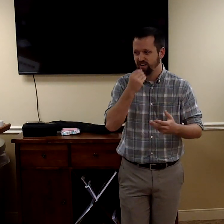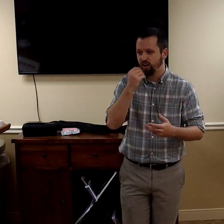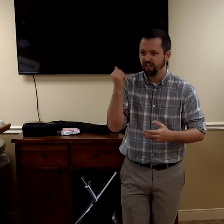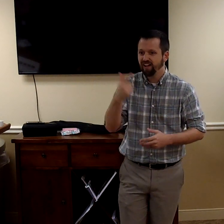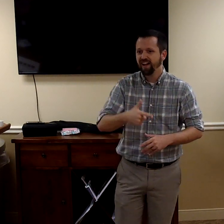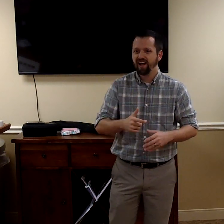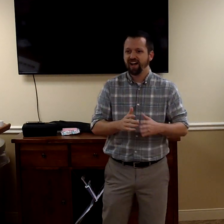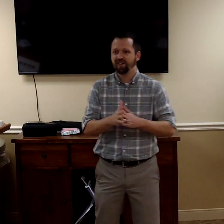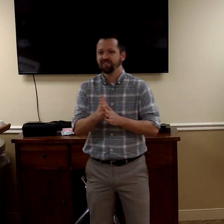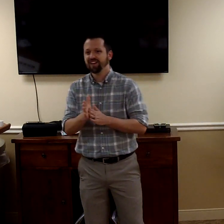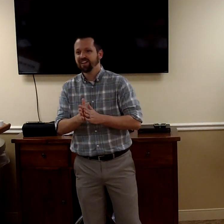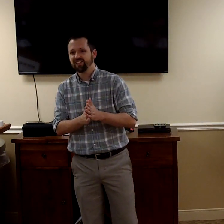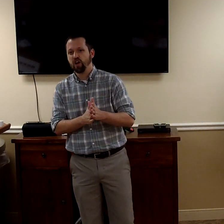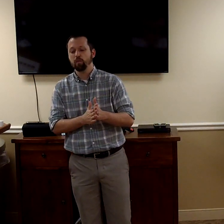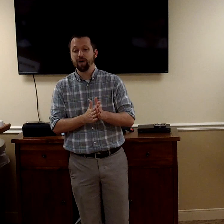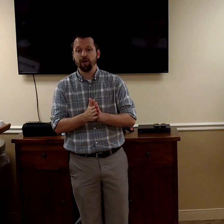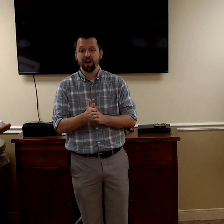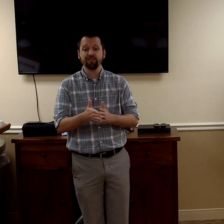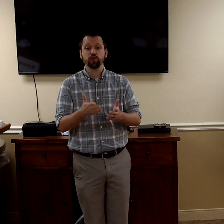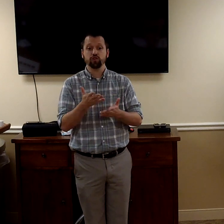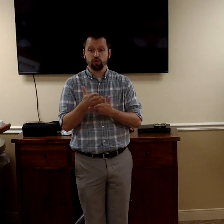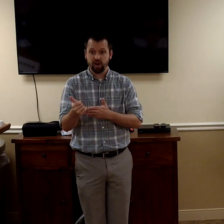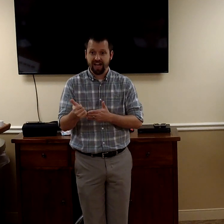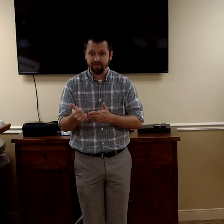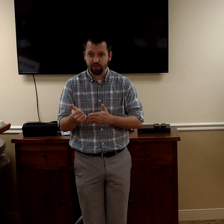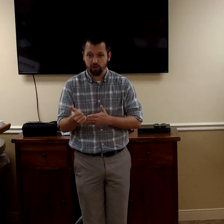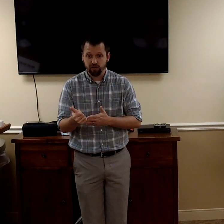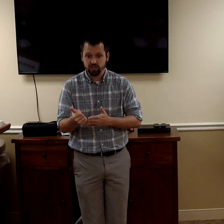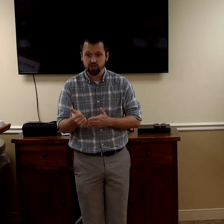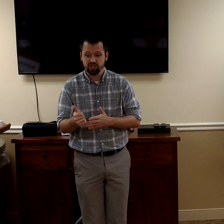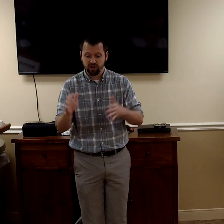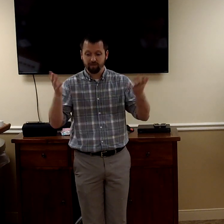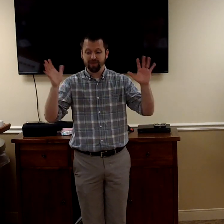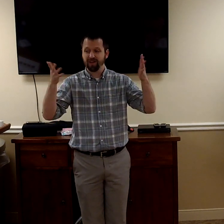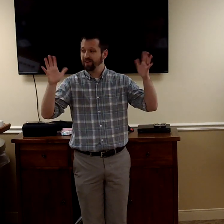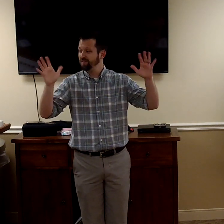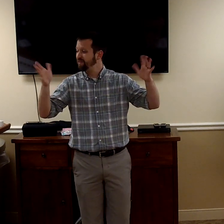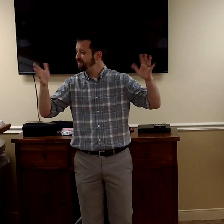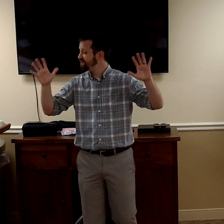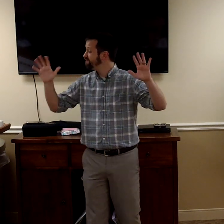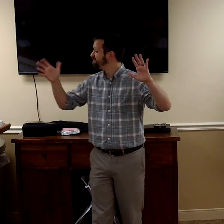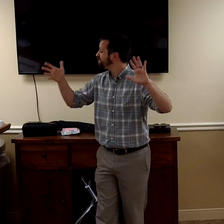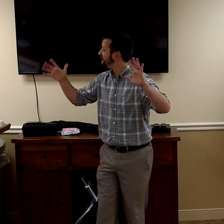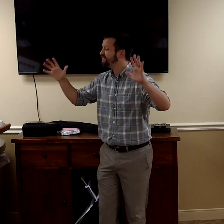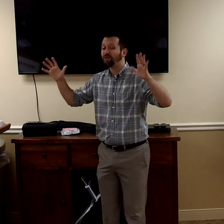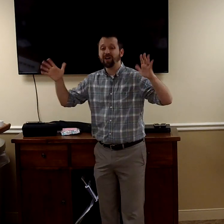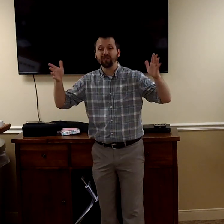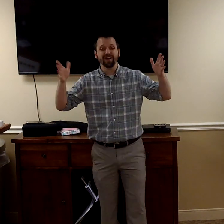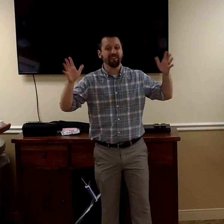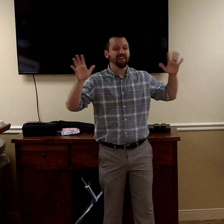all. But whenever you do run out of food, she'll just go and just walk away. I'm going, all